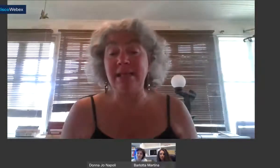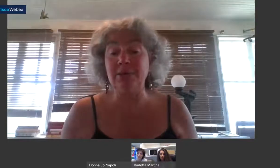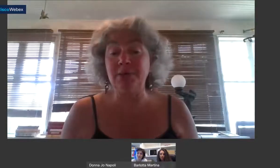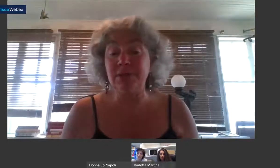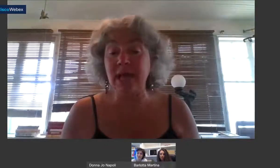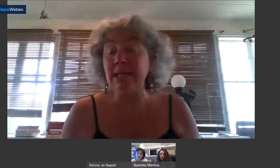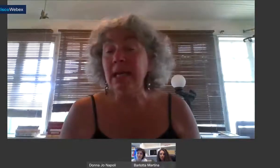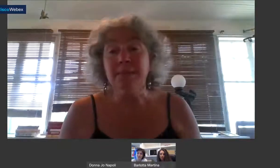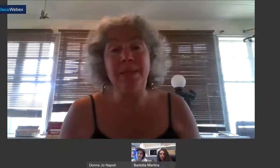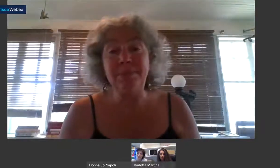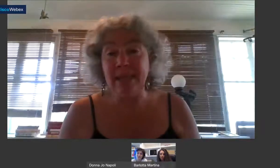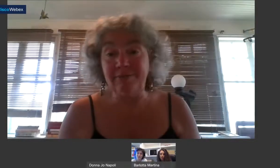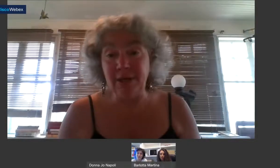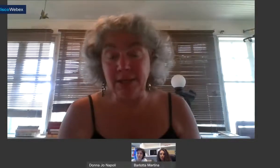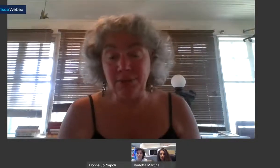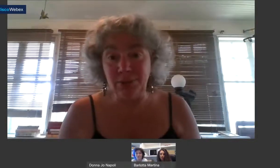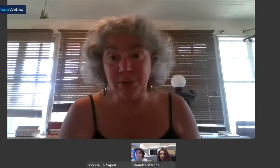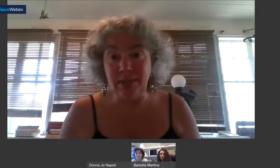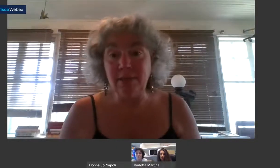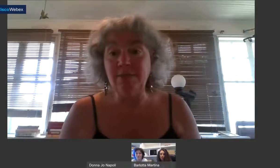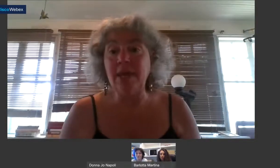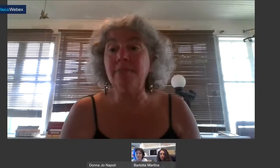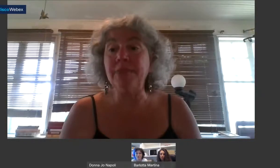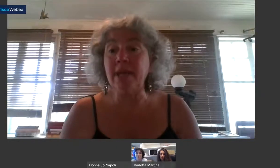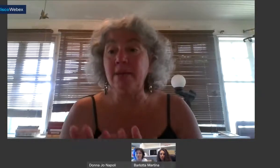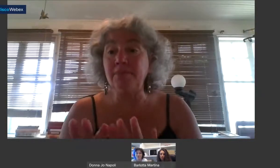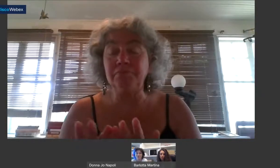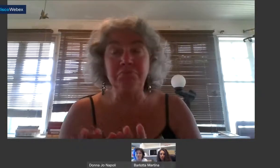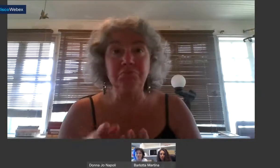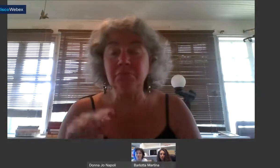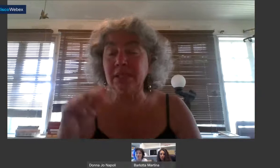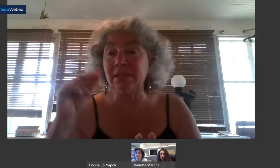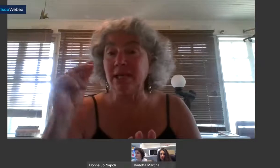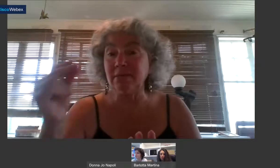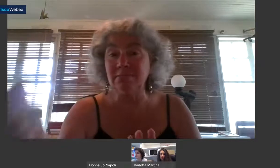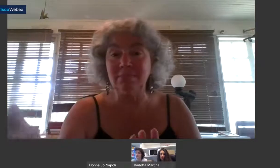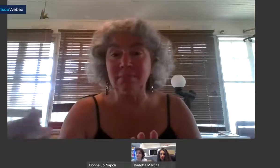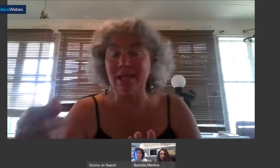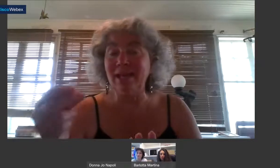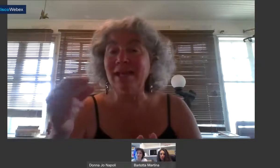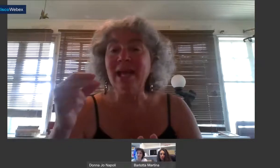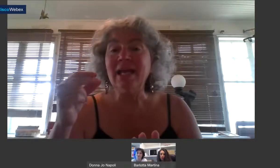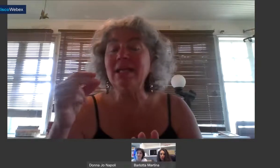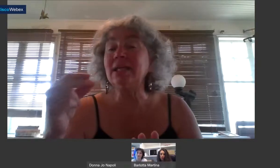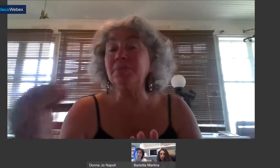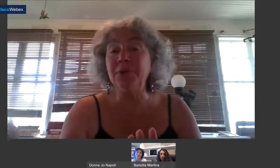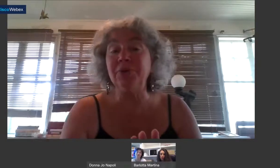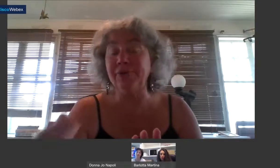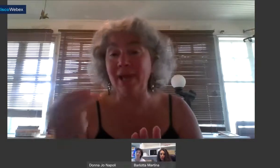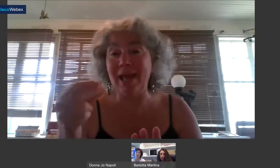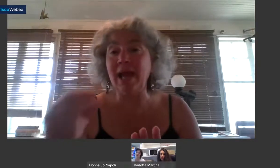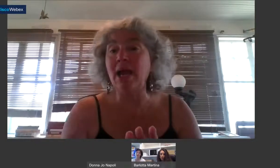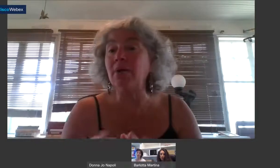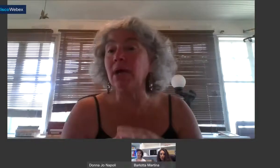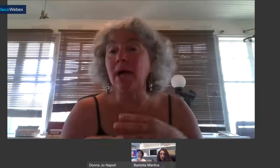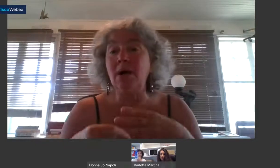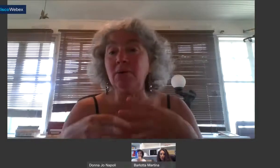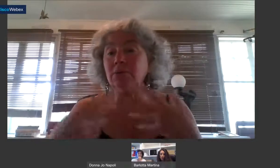you sign. People get very used to it. It's like, it's beautiful